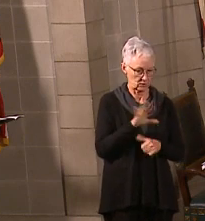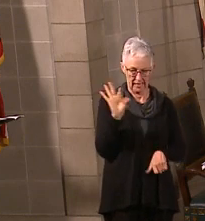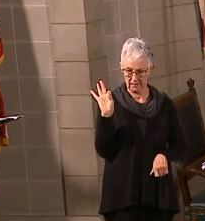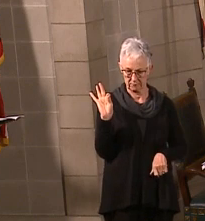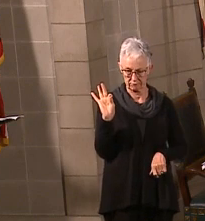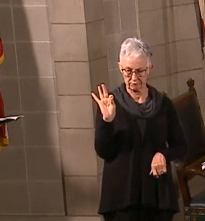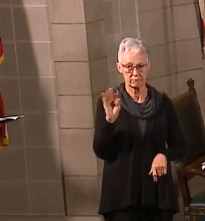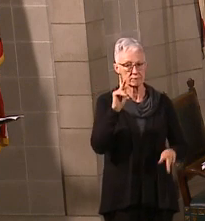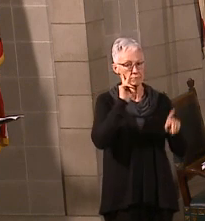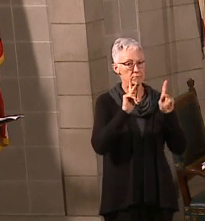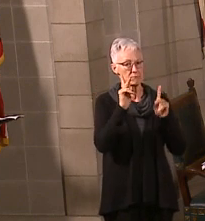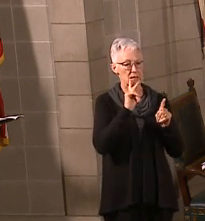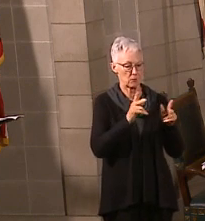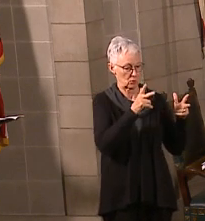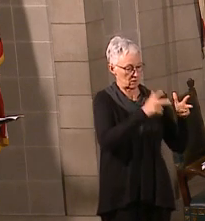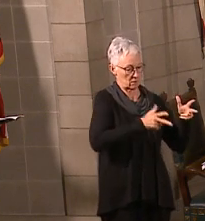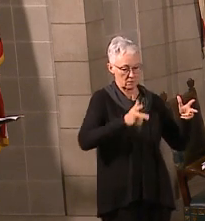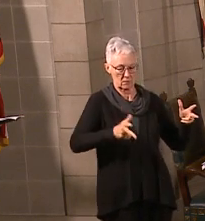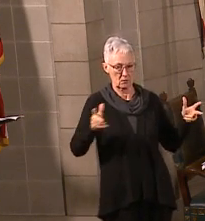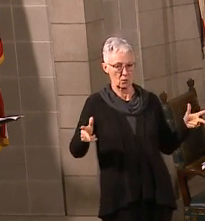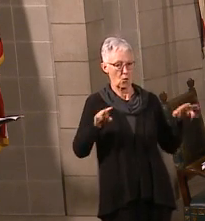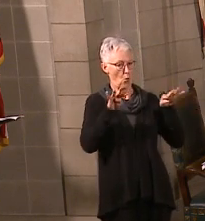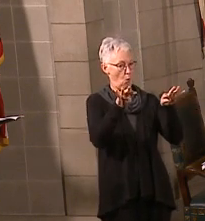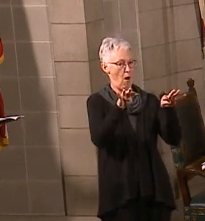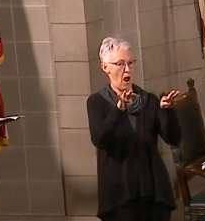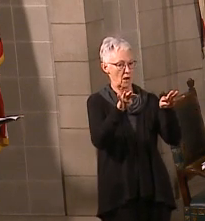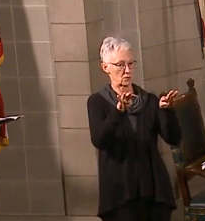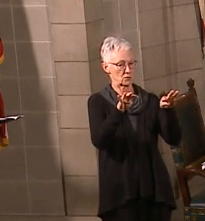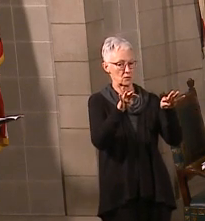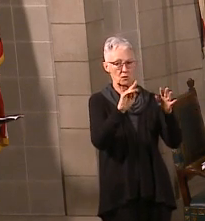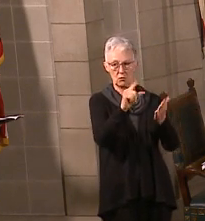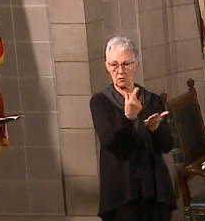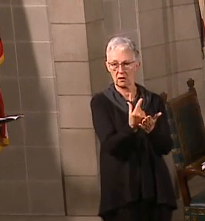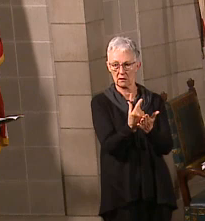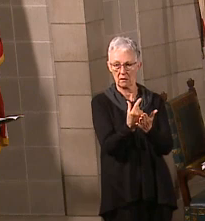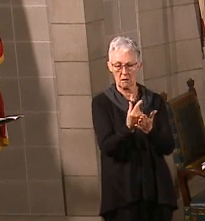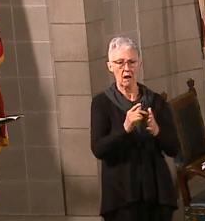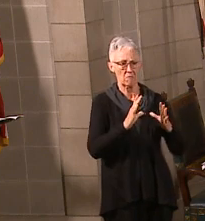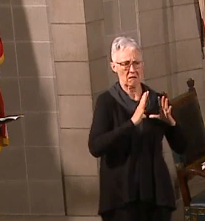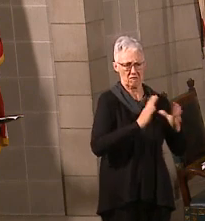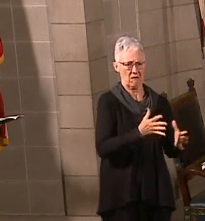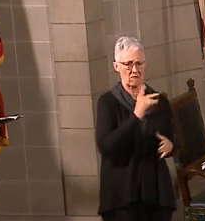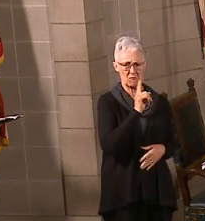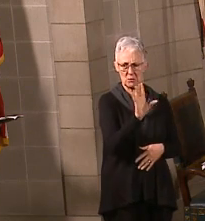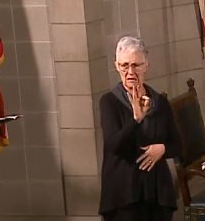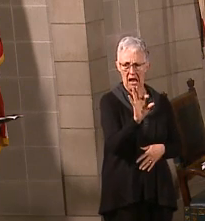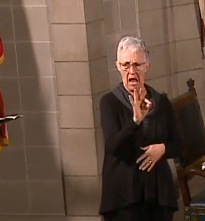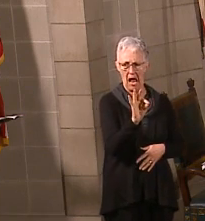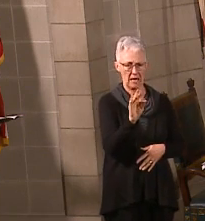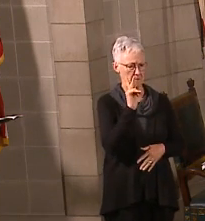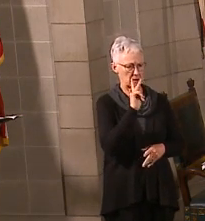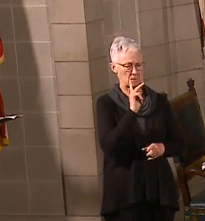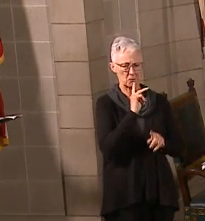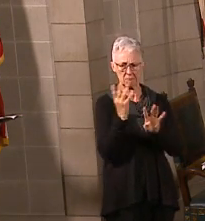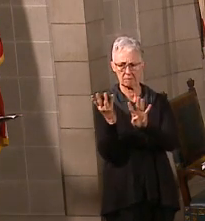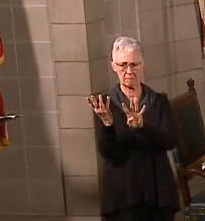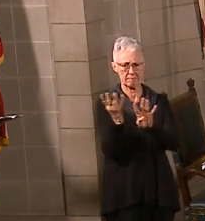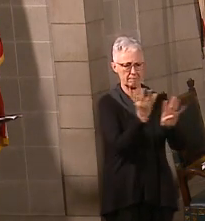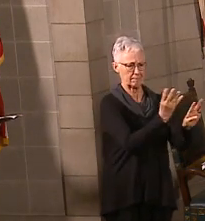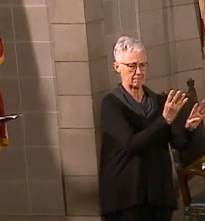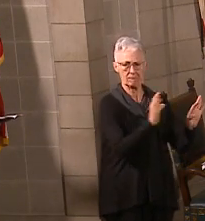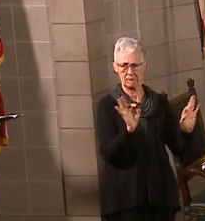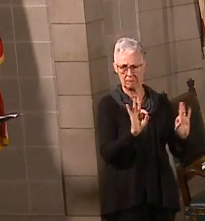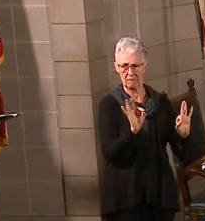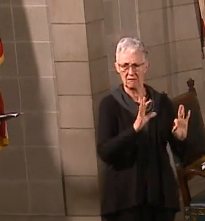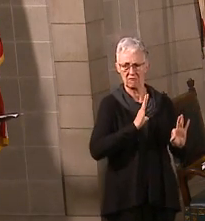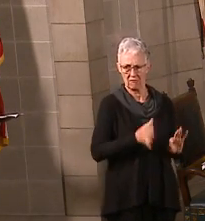cars with the windows rolled up. So there are ways to be able to do it if you only have 9 seniors, but obviously not everybody can do that. So for example, at Wahoo, they turned on the